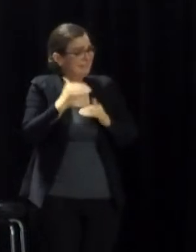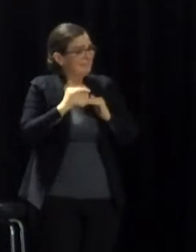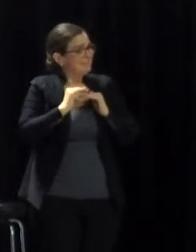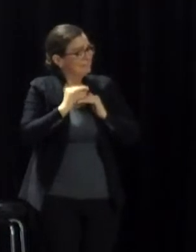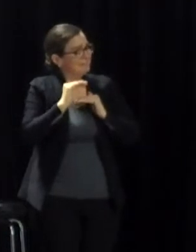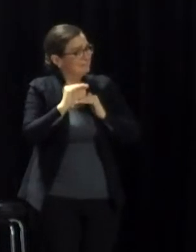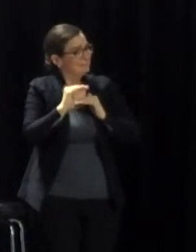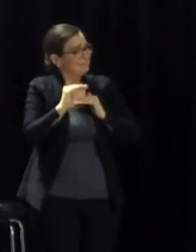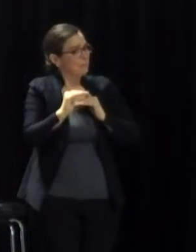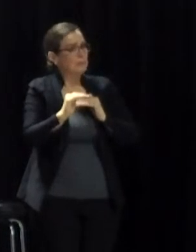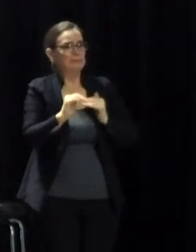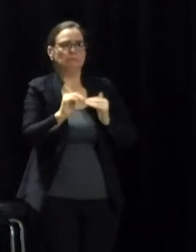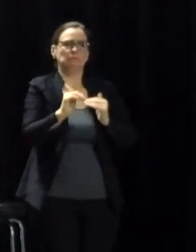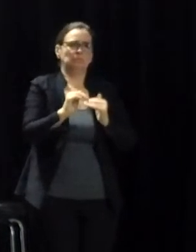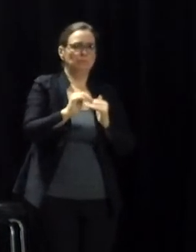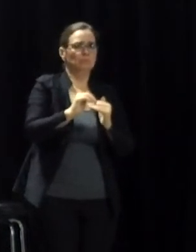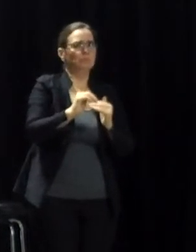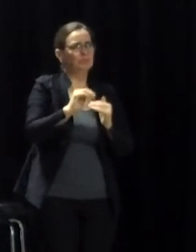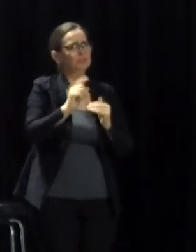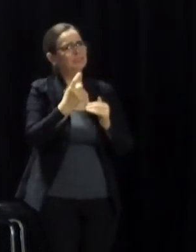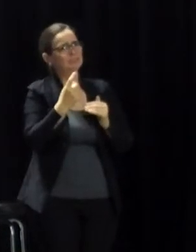but we're a big community.